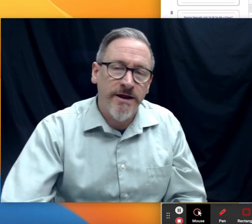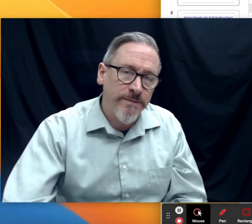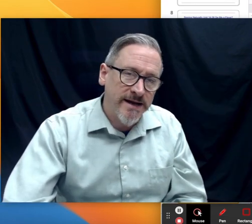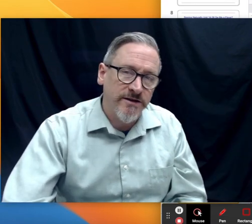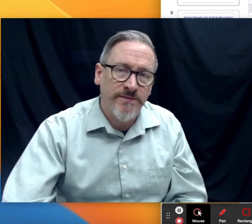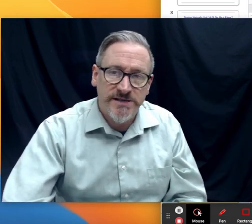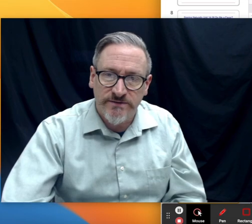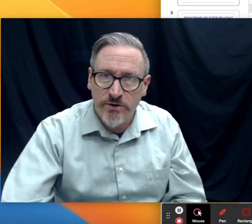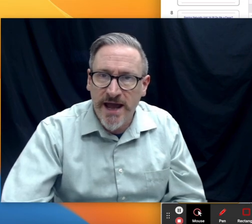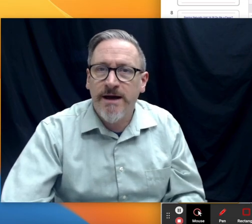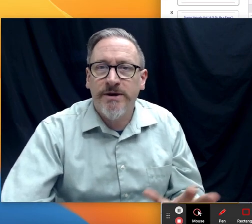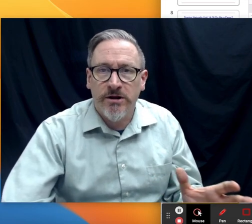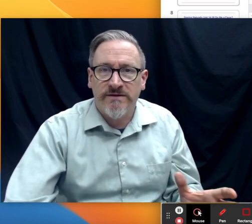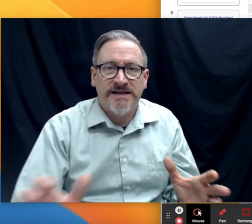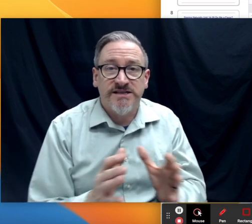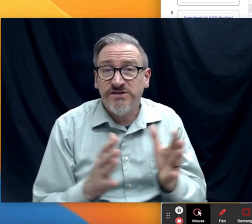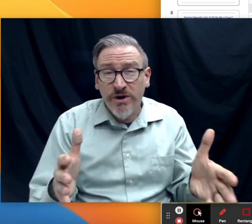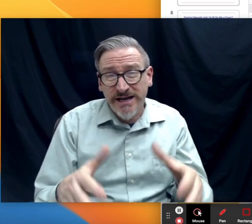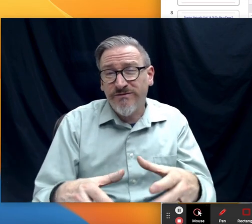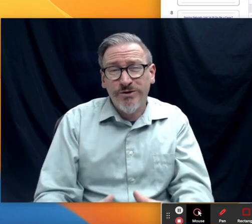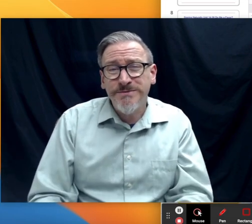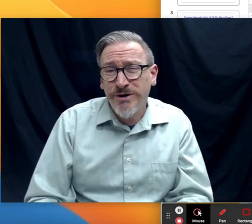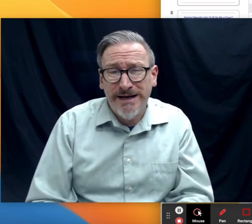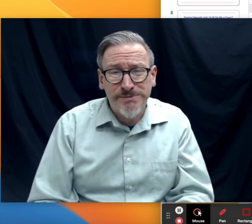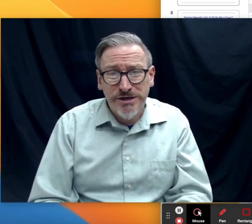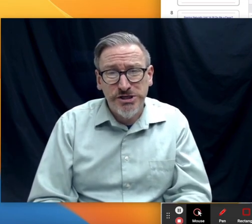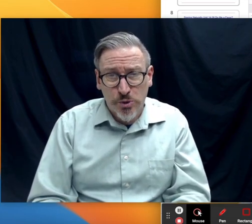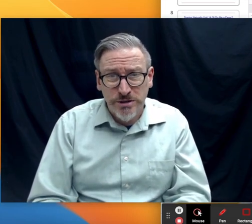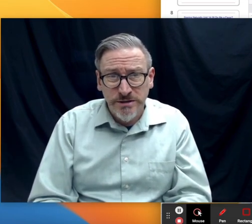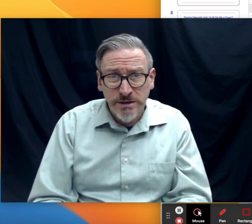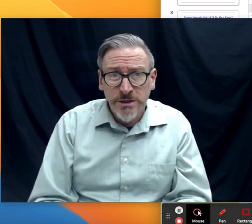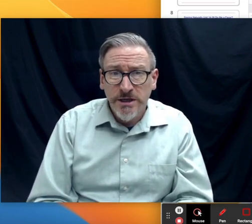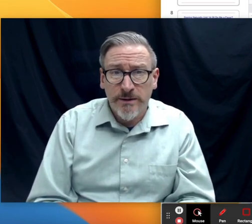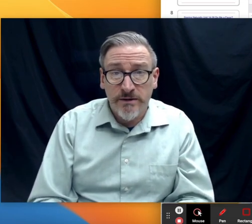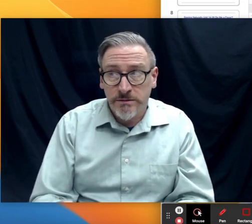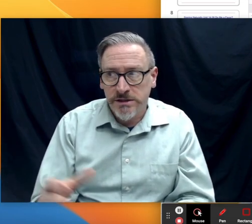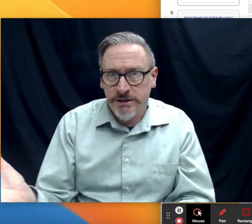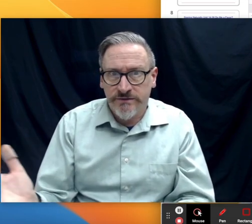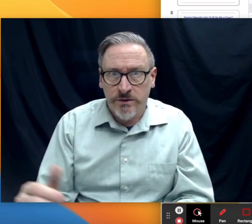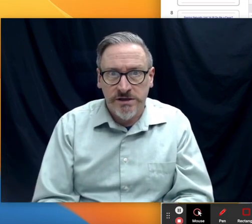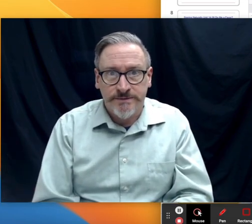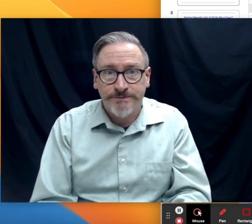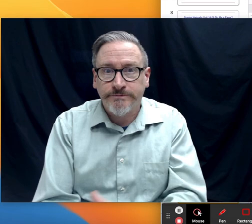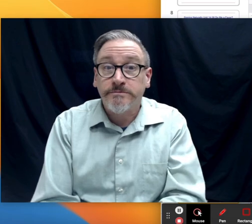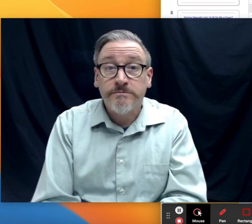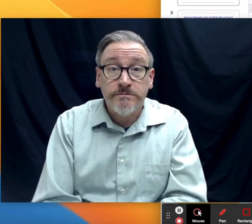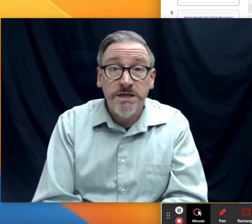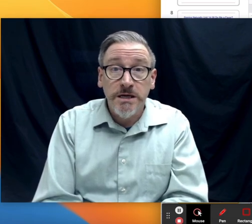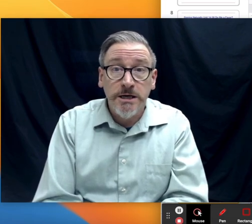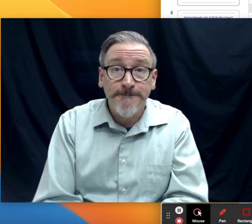And then back to the basic vocab and all of that stuff. So again, 14.8 is pretty short. Let's see, get phone calls.